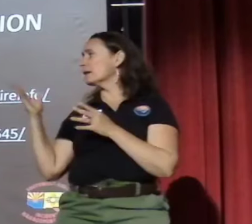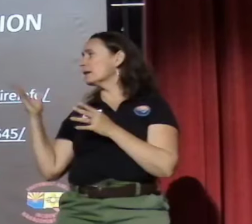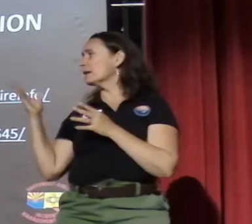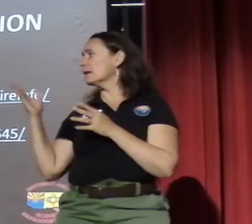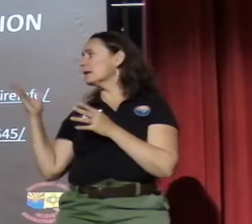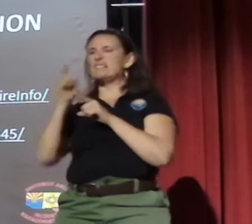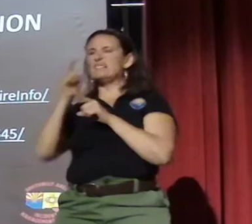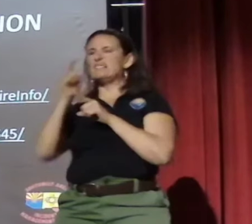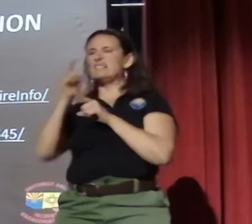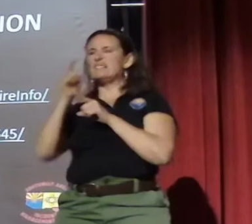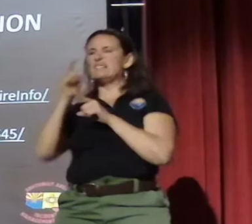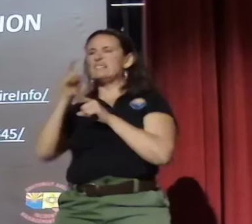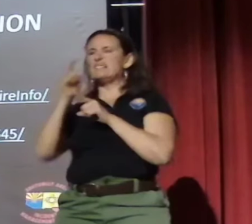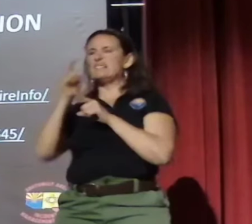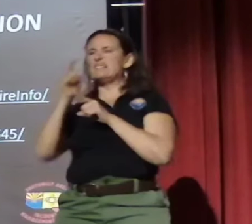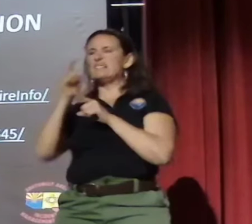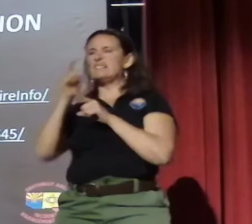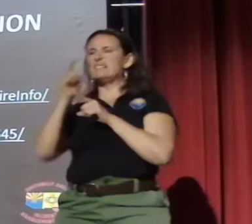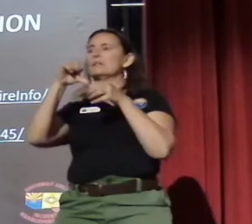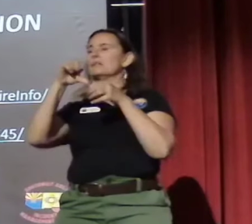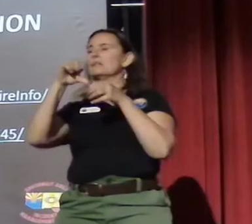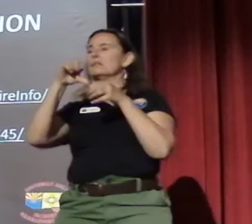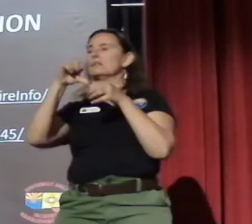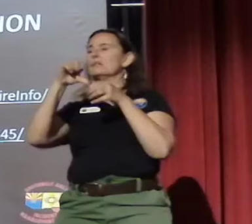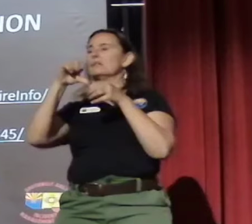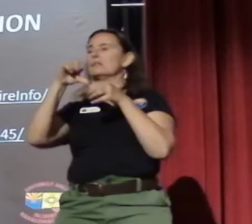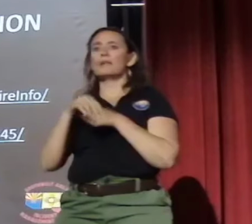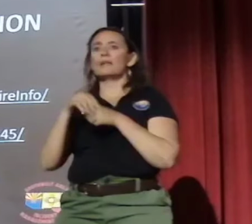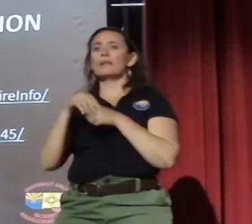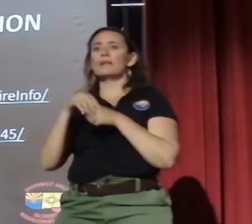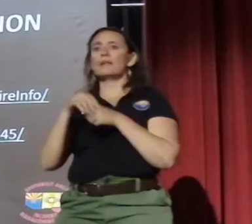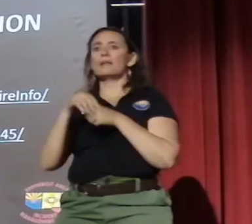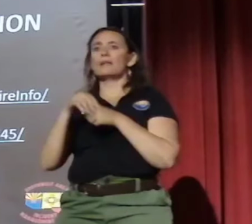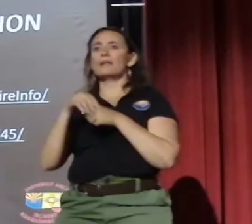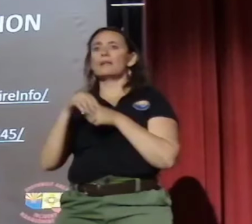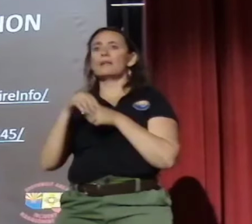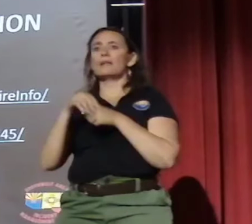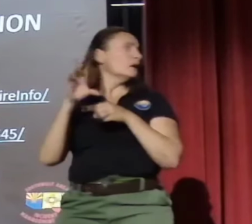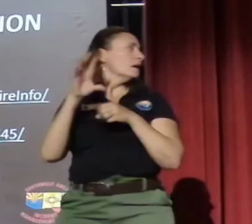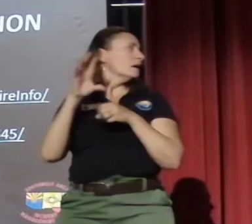to the propane company. Goes the mic. Oh, no.